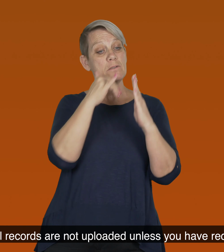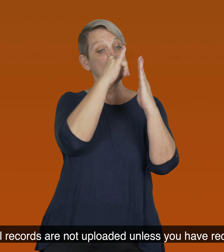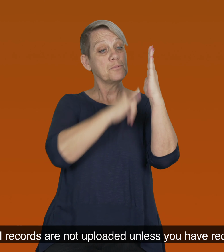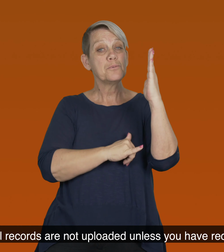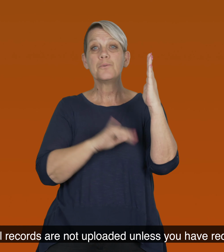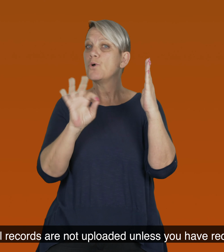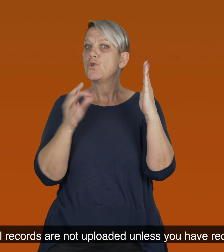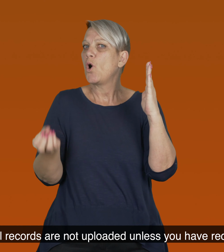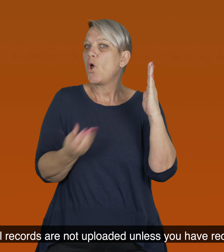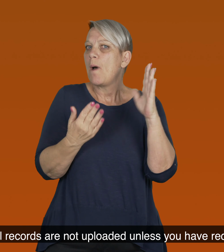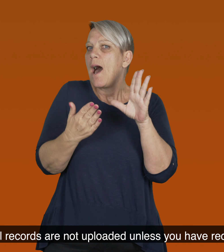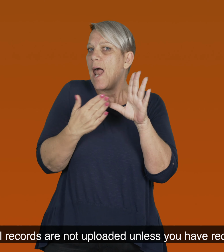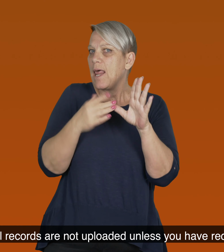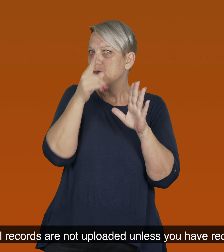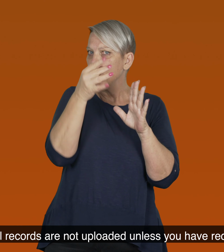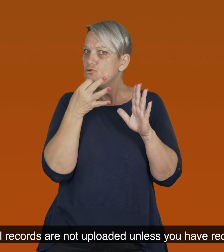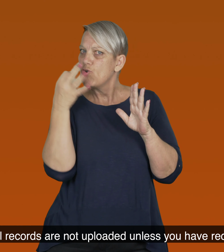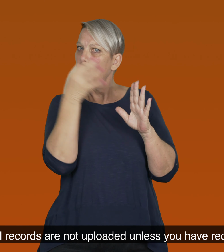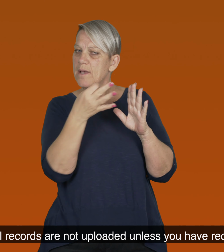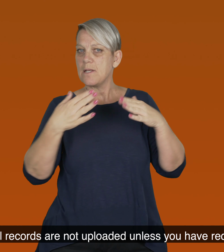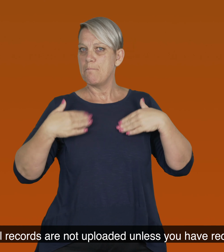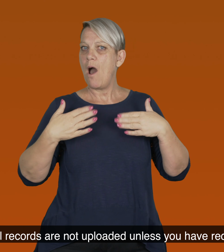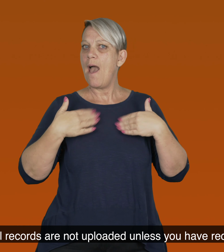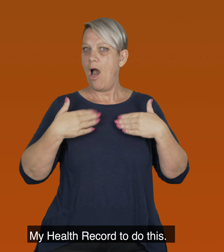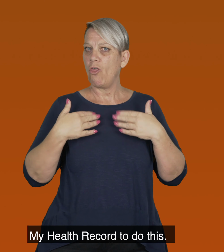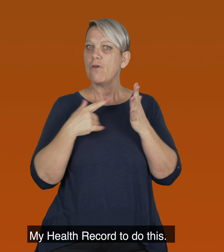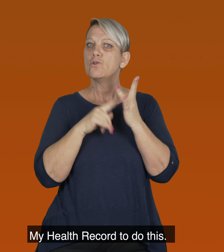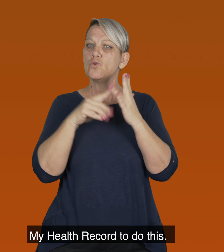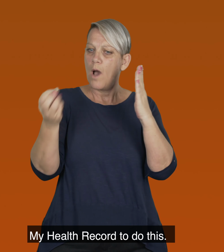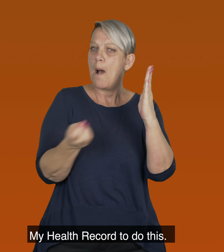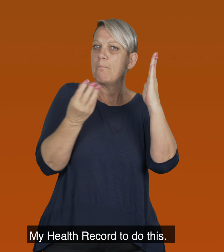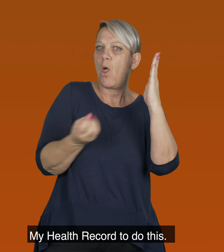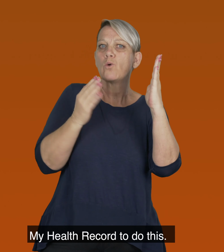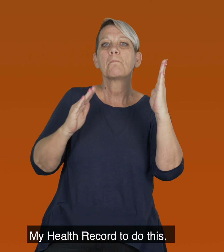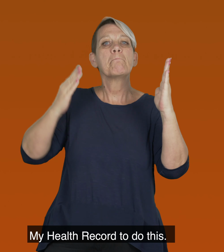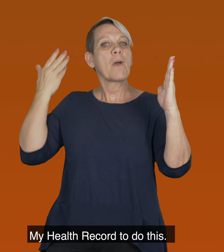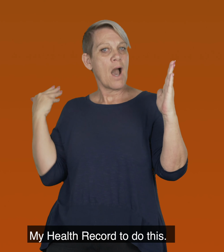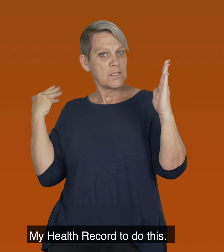Past medical records are not uploaded unless you have requested My Health Record to do this.